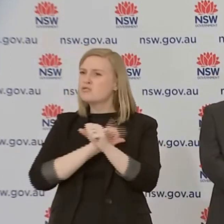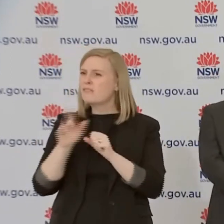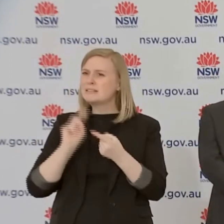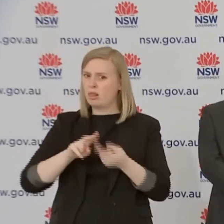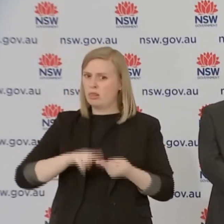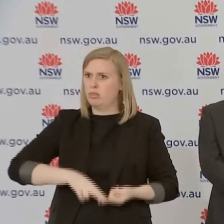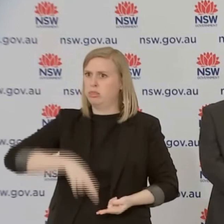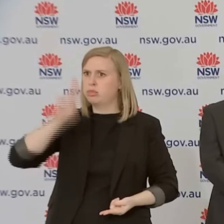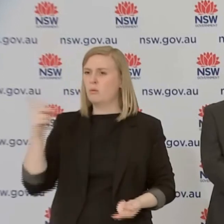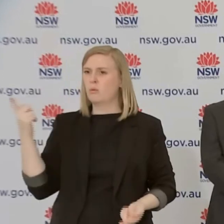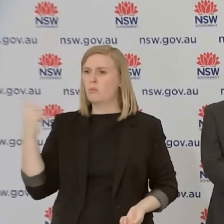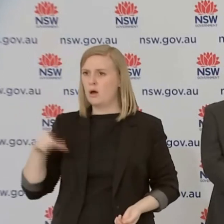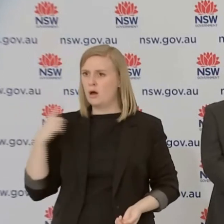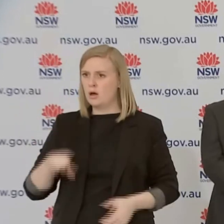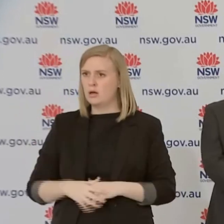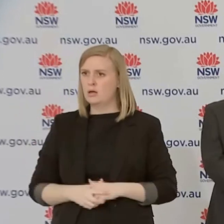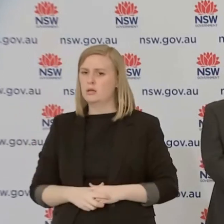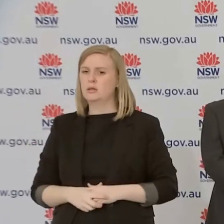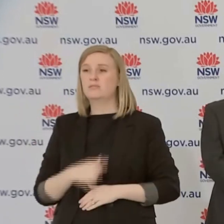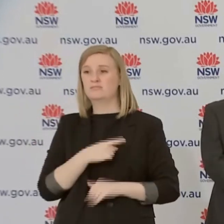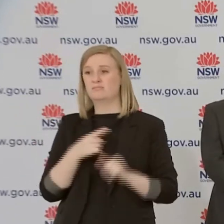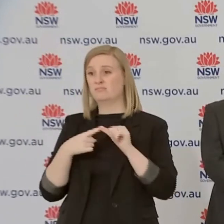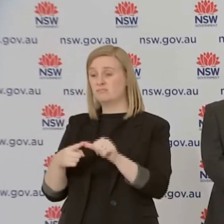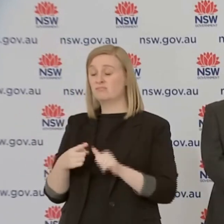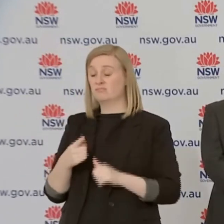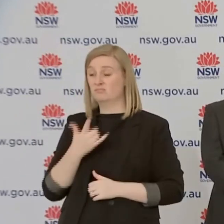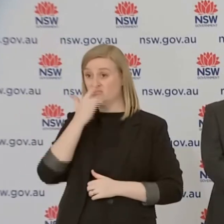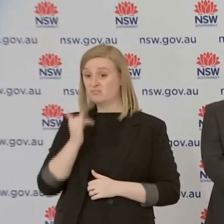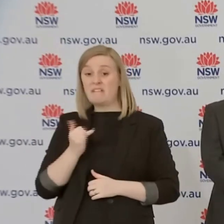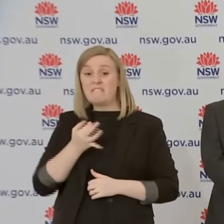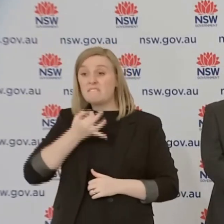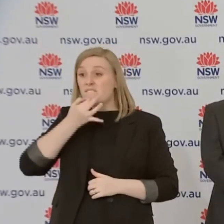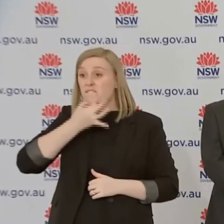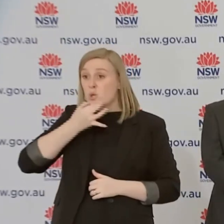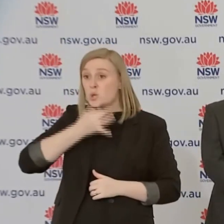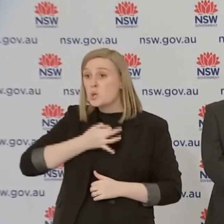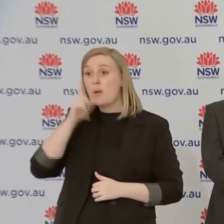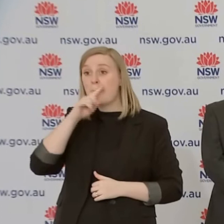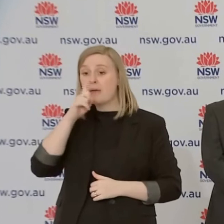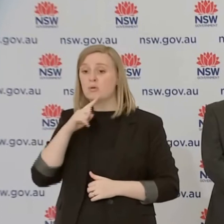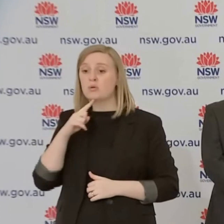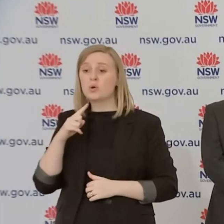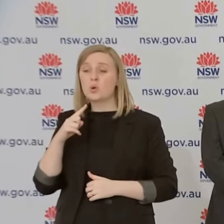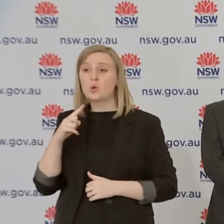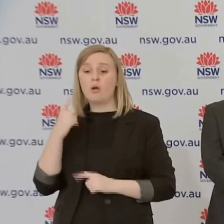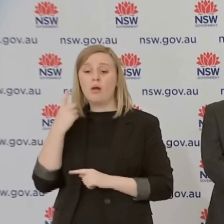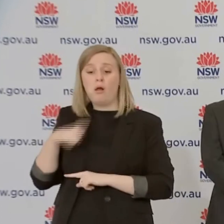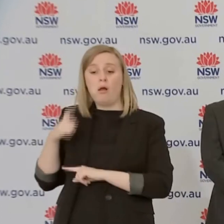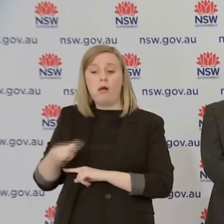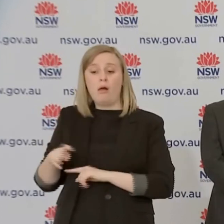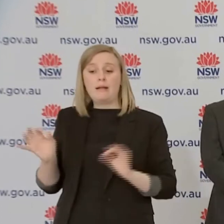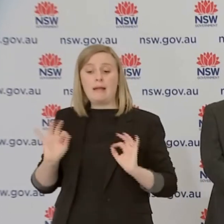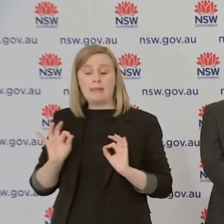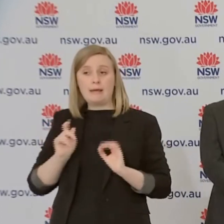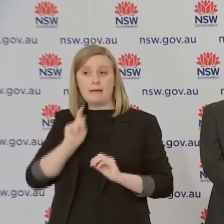seen is unfortunately it just takes a small number of people not to get tested before they need to, not to stay